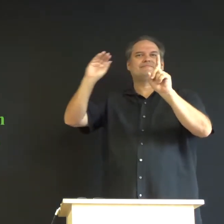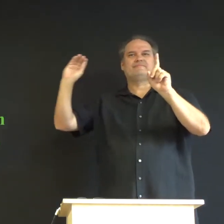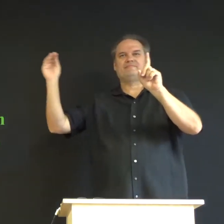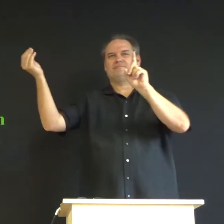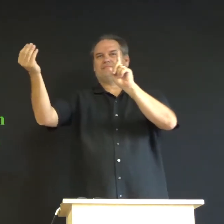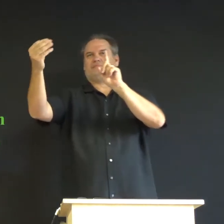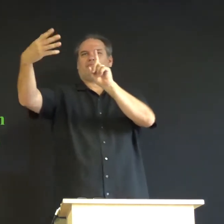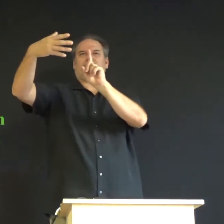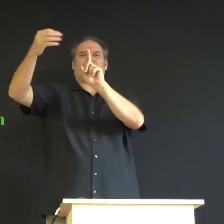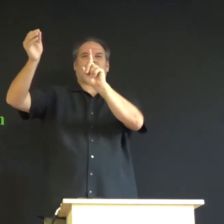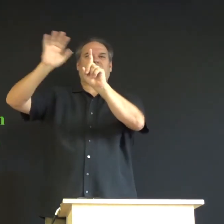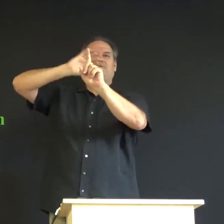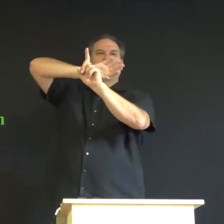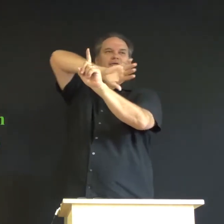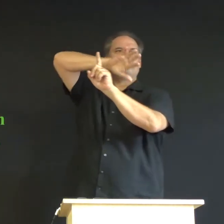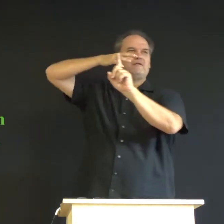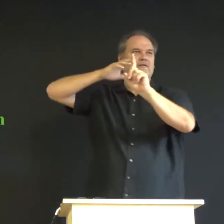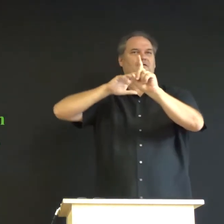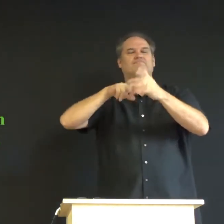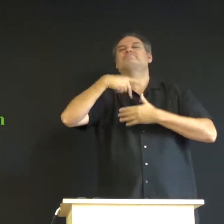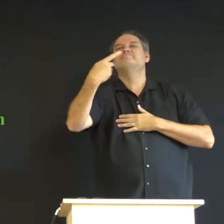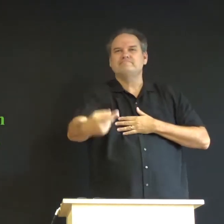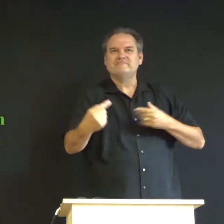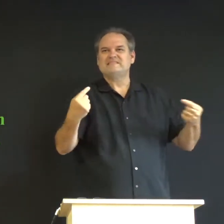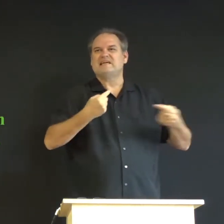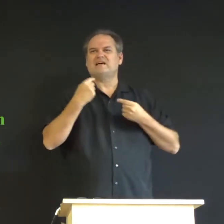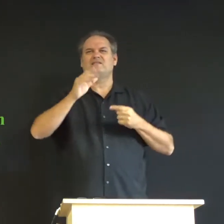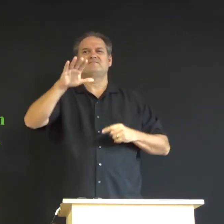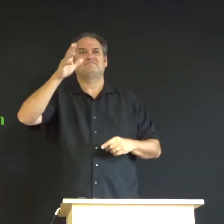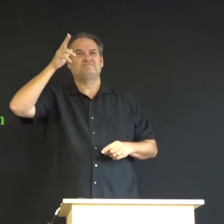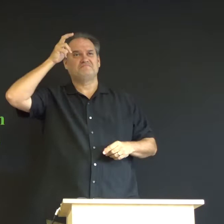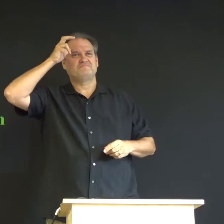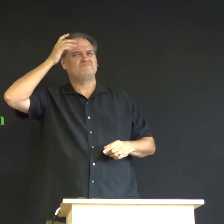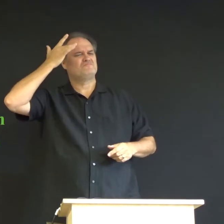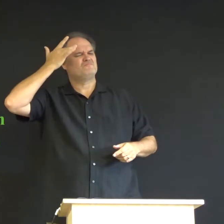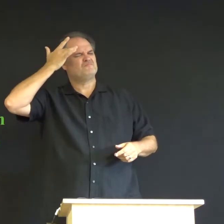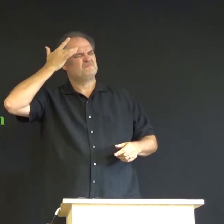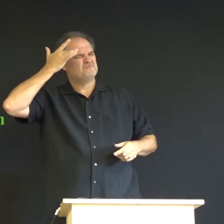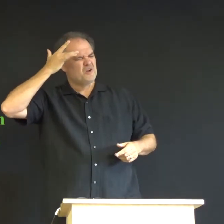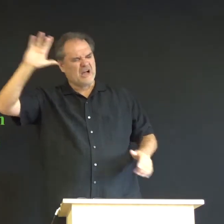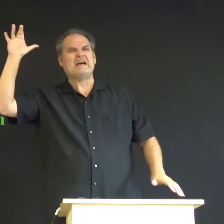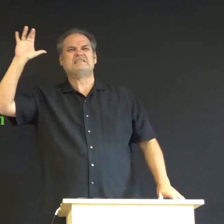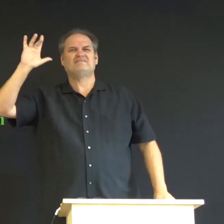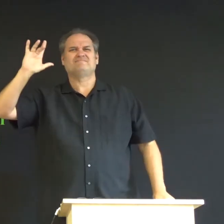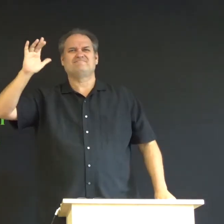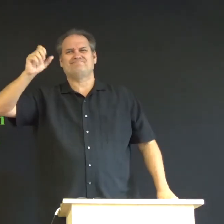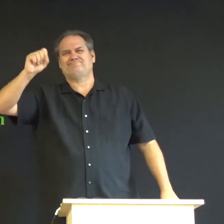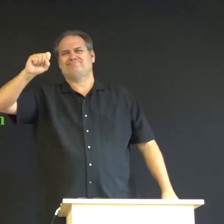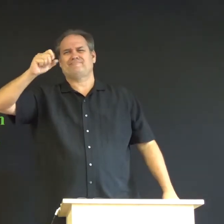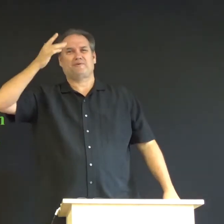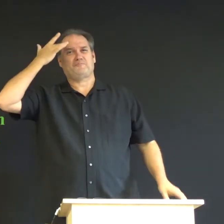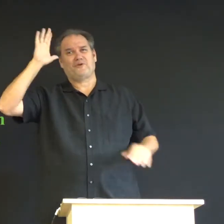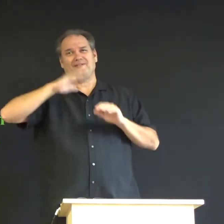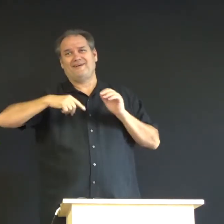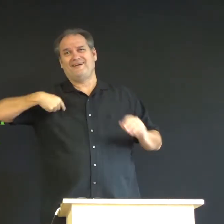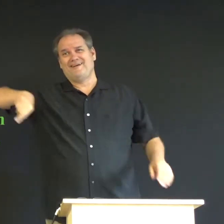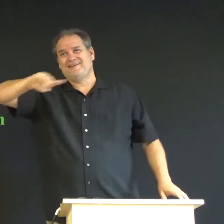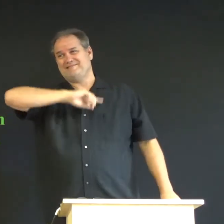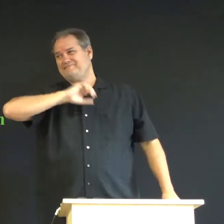there. Trying to sway you, trying to give you temptation to sin. And very smart. Even